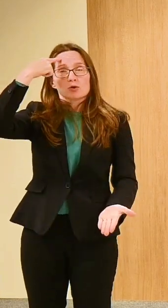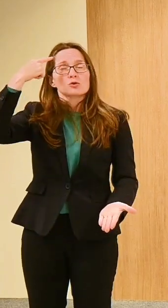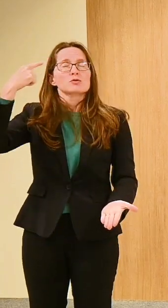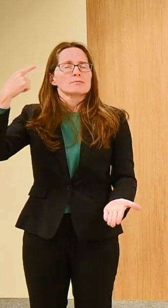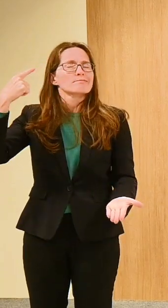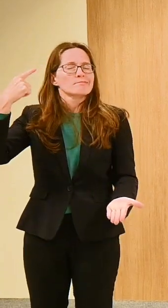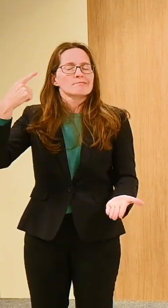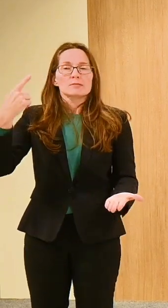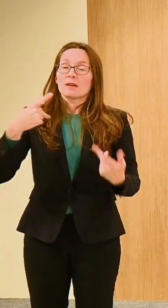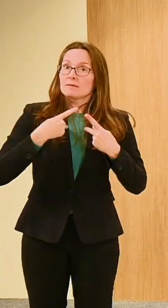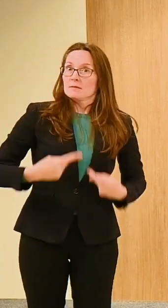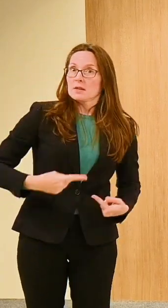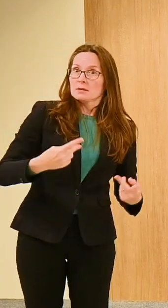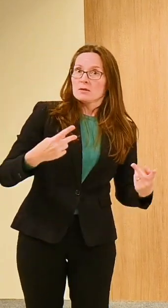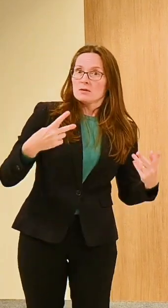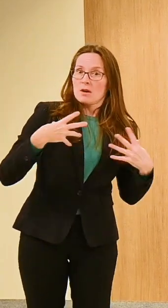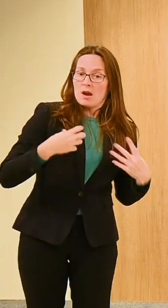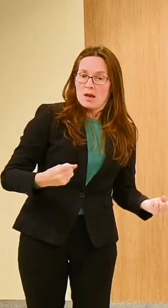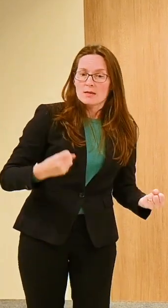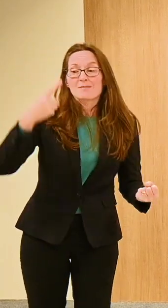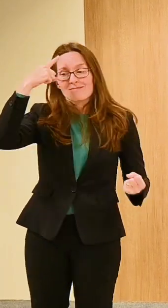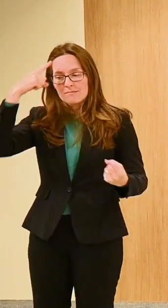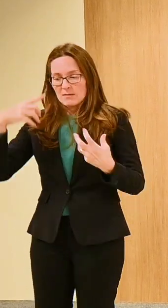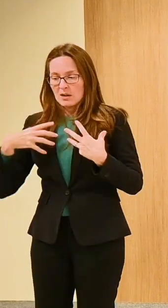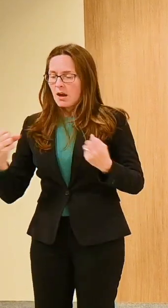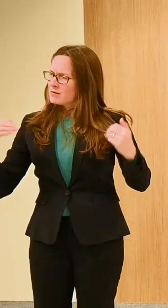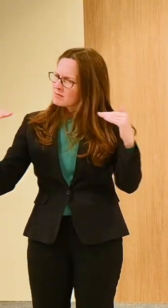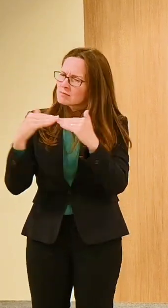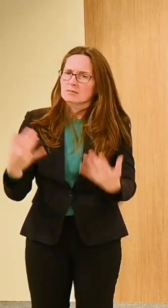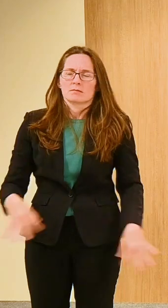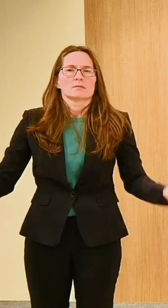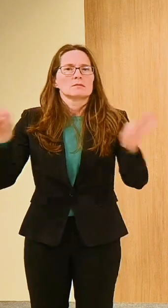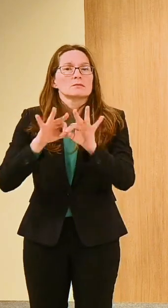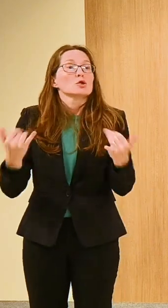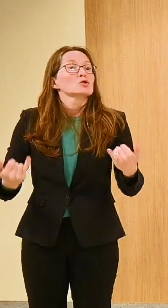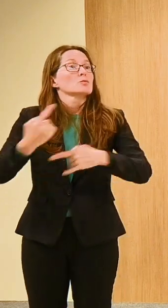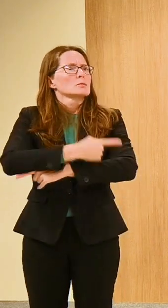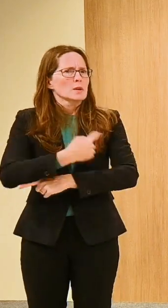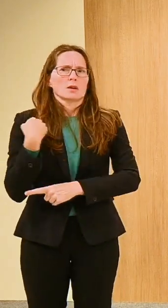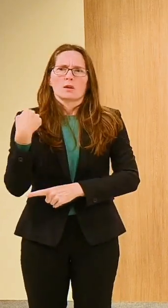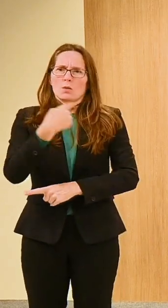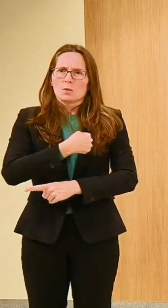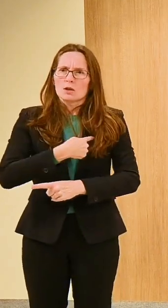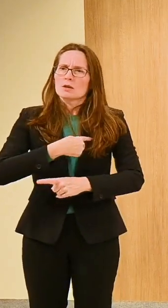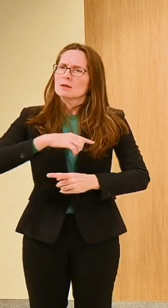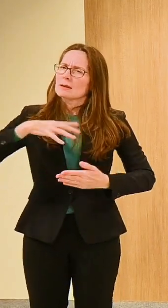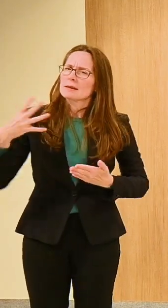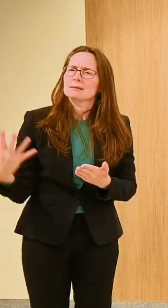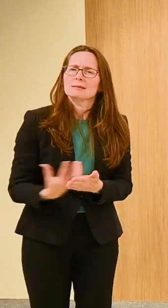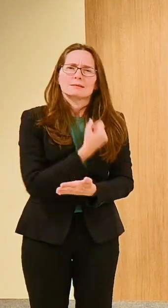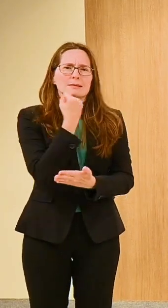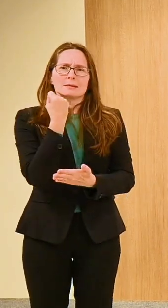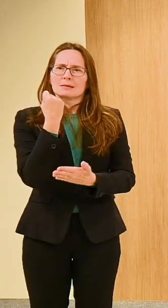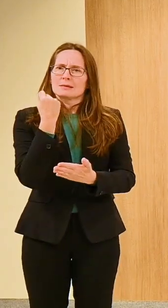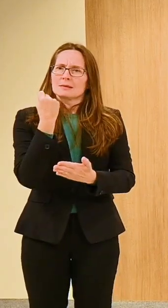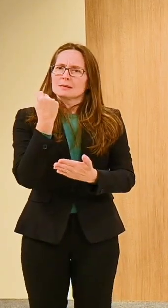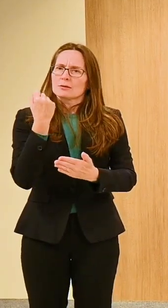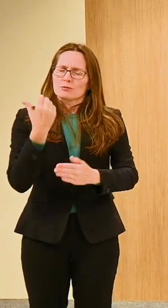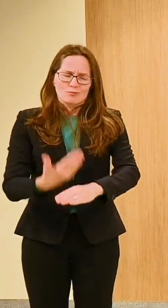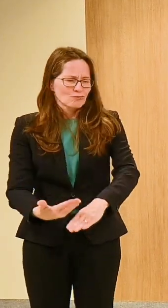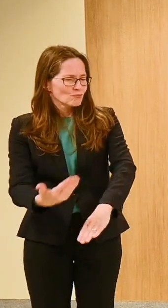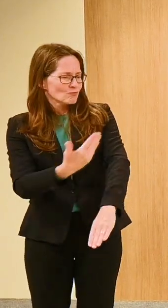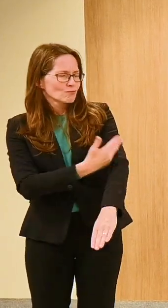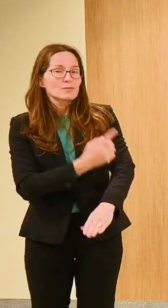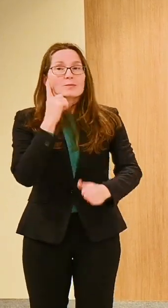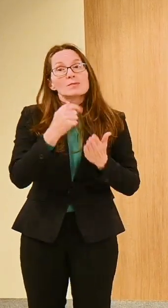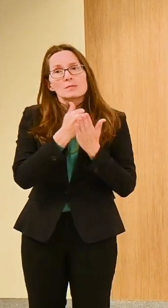And today, we are taking a giant leap forward in helping so many of our neighbors who unfortunately are suffering